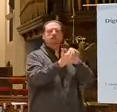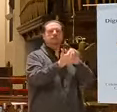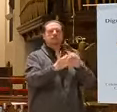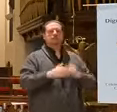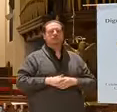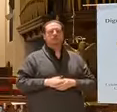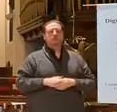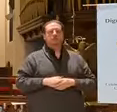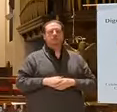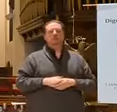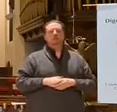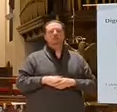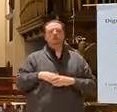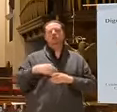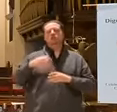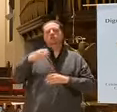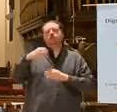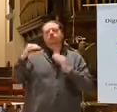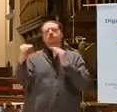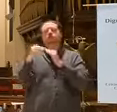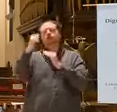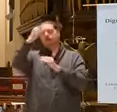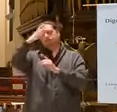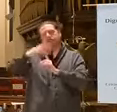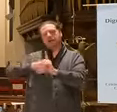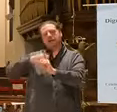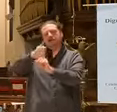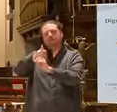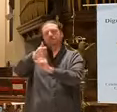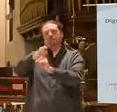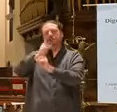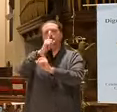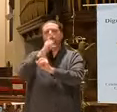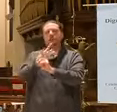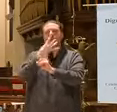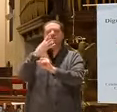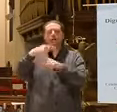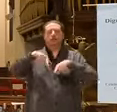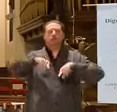justice. A just man is a light in